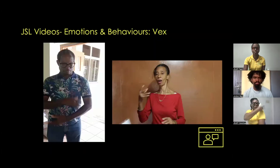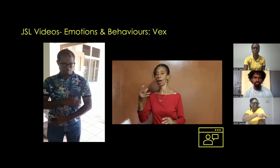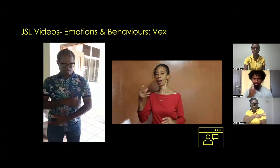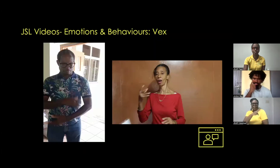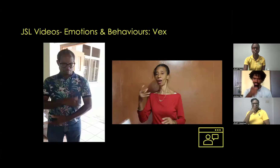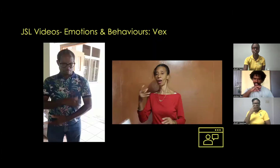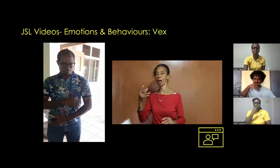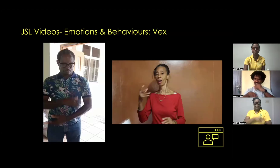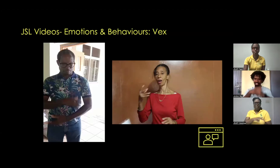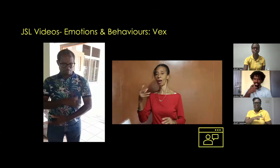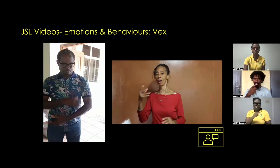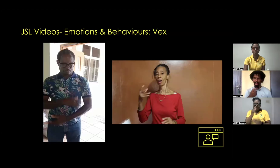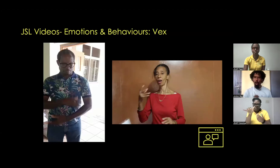See the sign for vex?